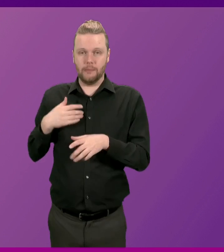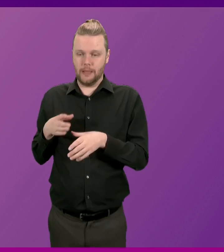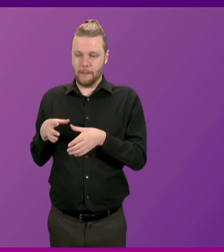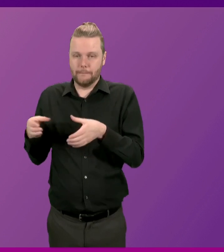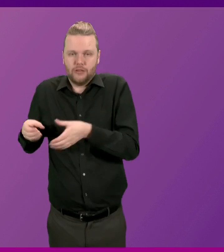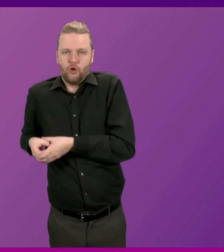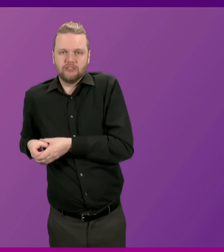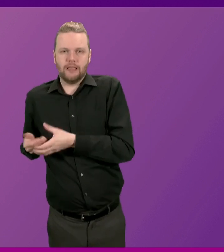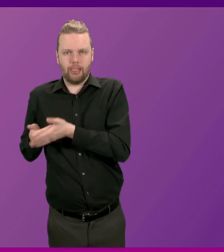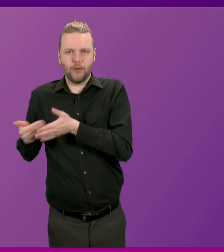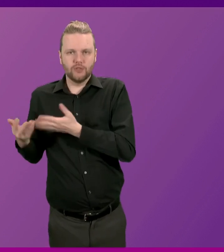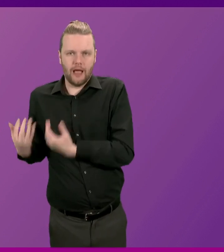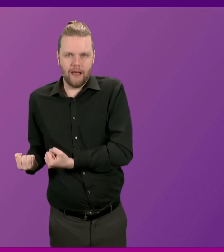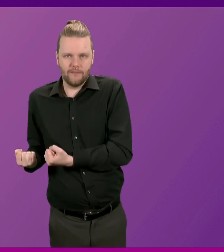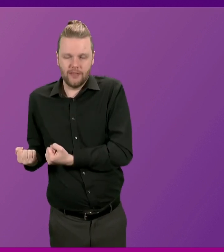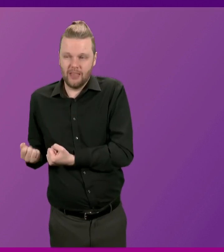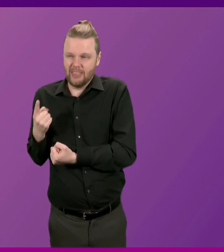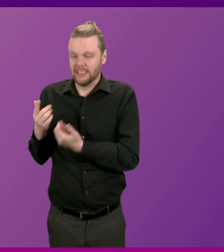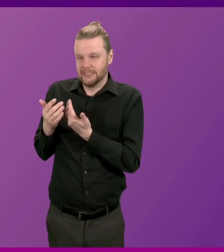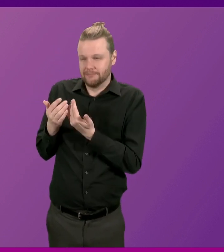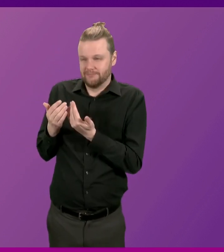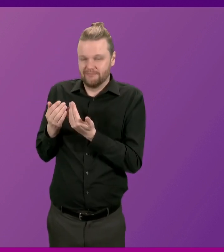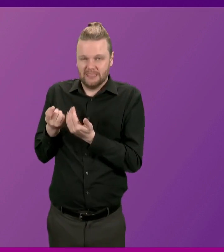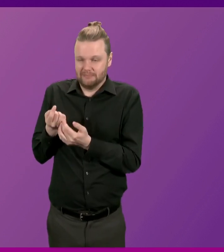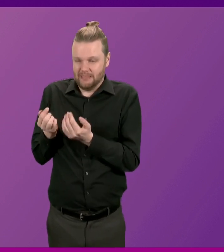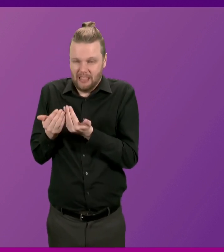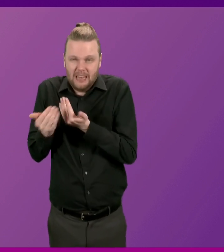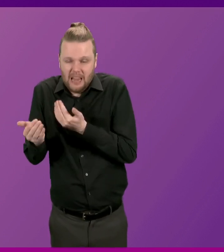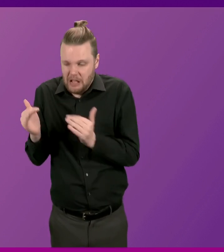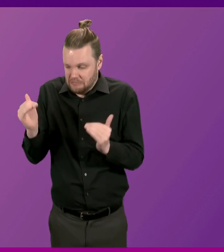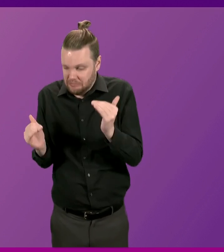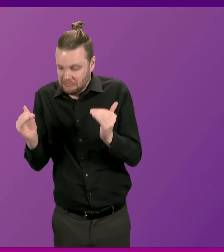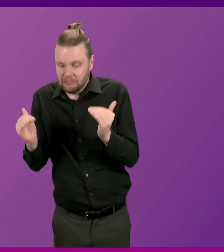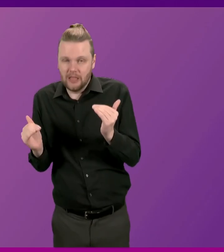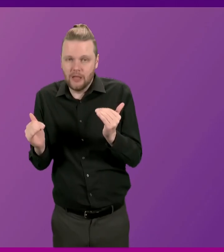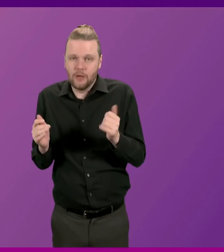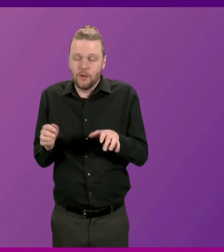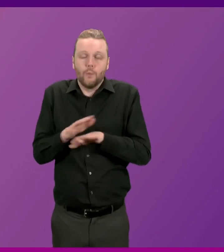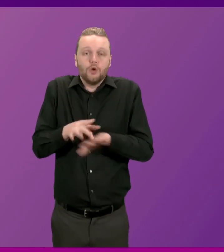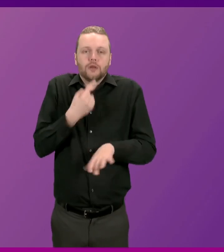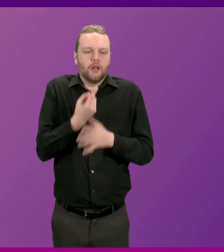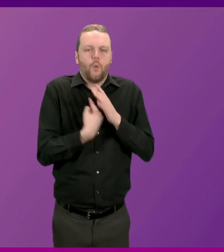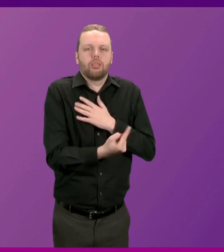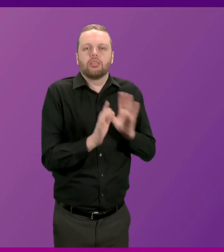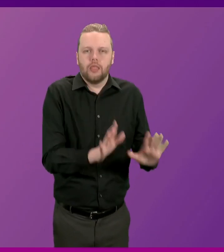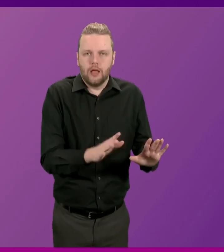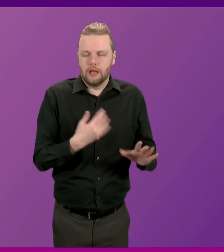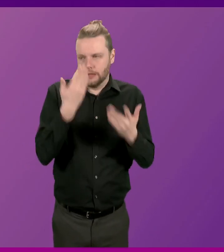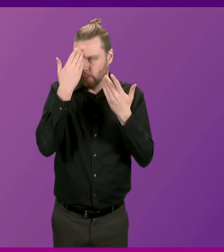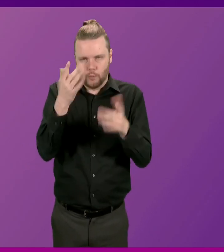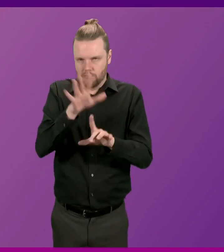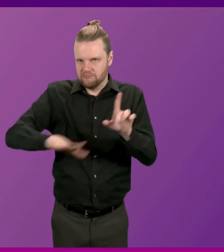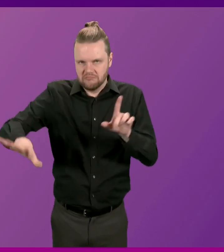in the country, and that's the closest we've seen in terms of connecting this work. We're not saying we're the only ones. We haven't done a review, but